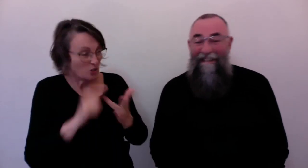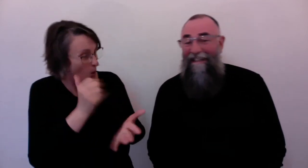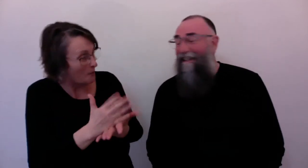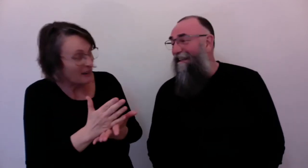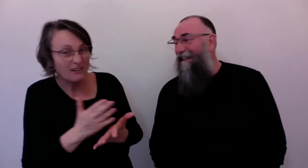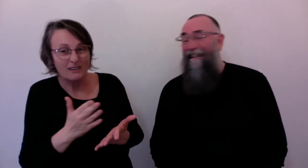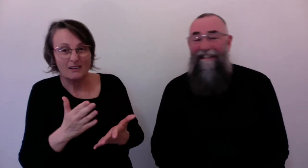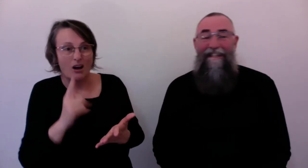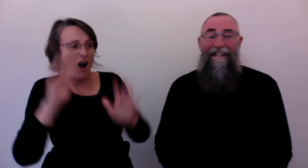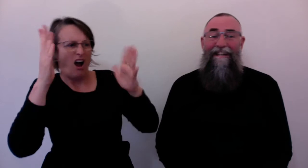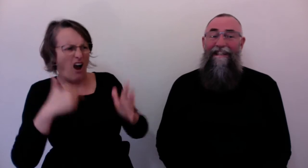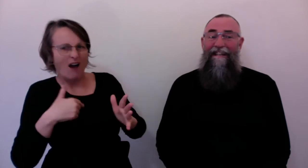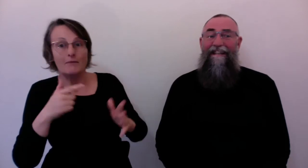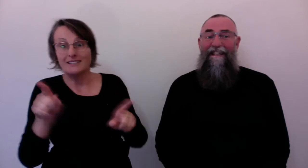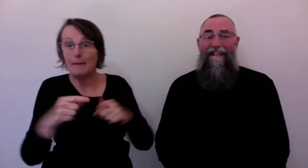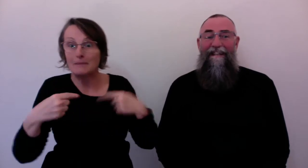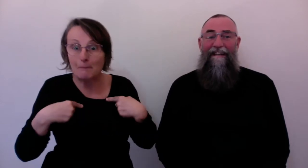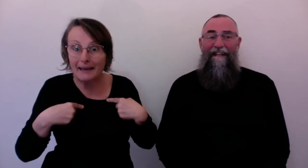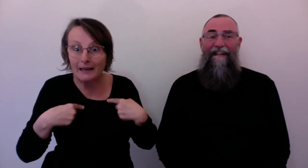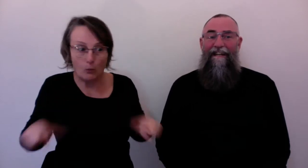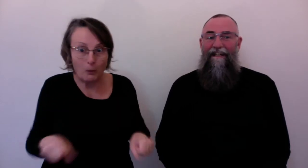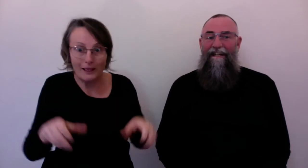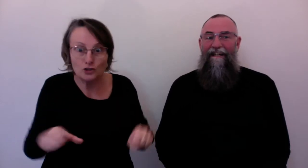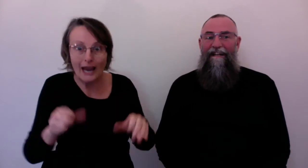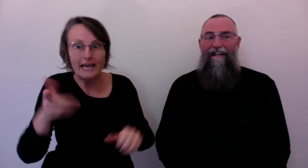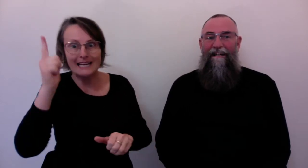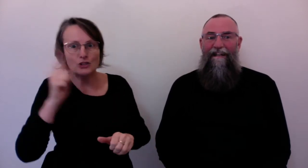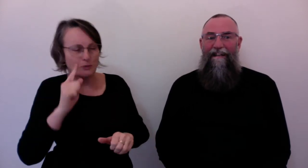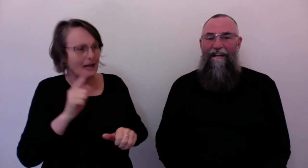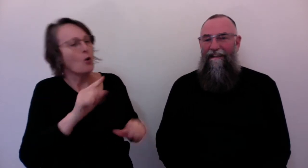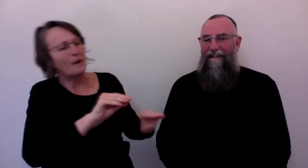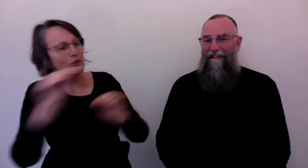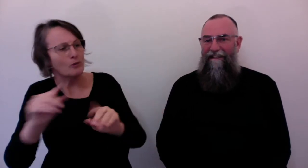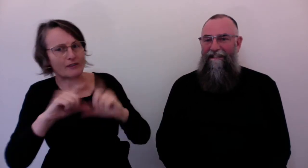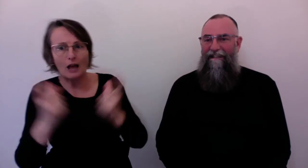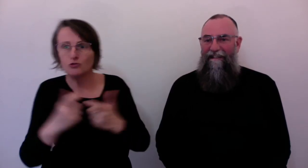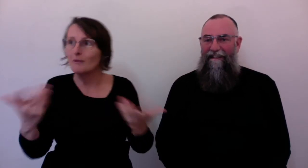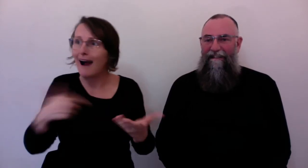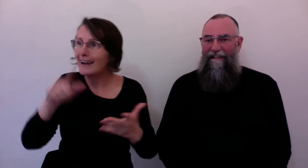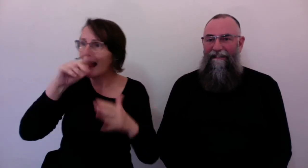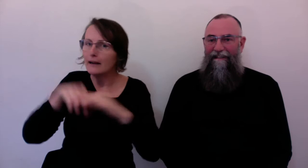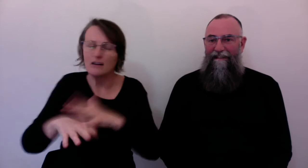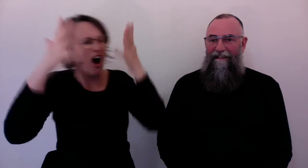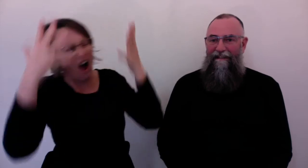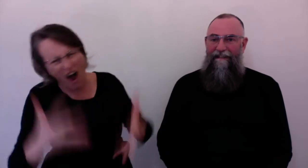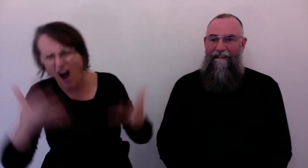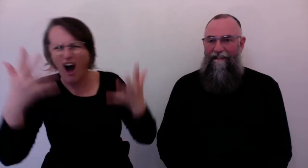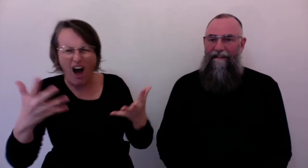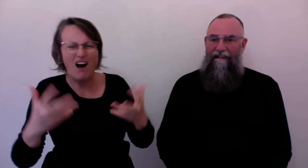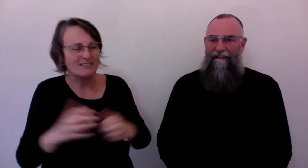move classrooms? Oh, Dylan, I've already booked this one. I'm sorry. What do you want to do, walk? So what happened? Yeah, how did you get